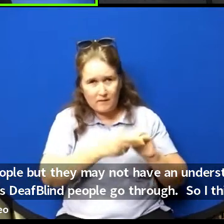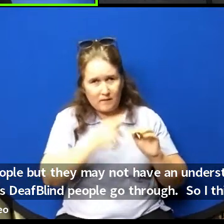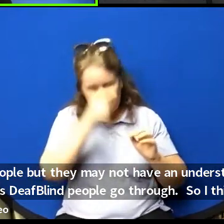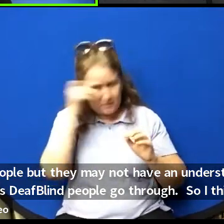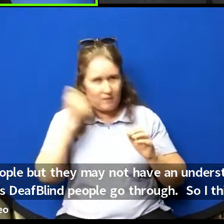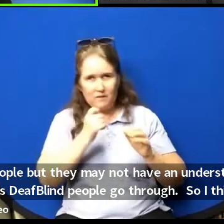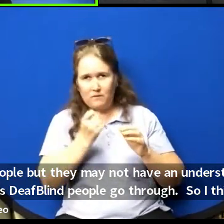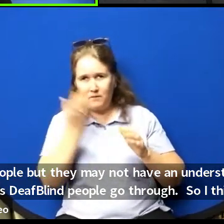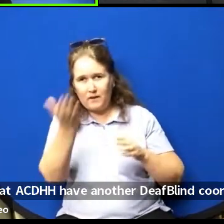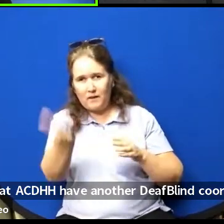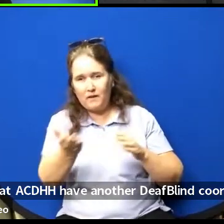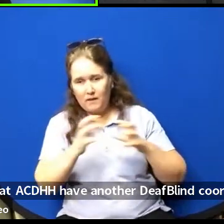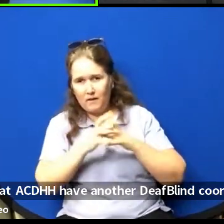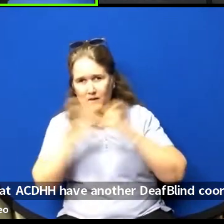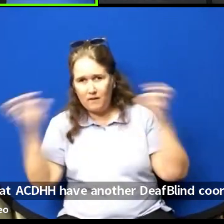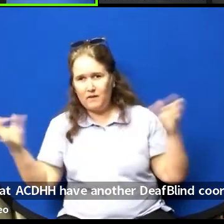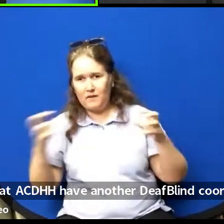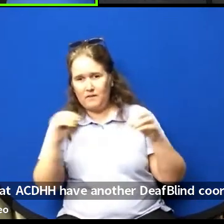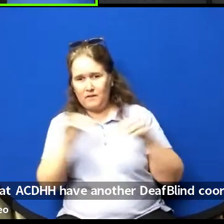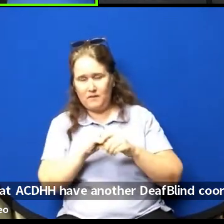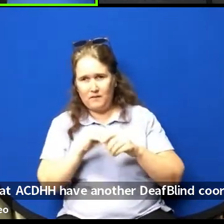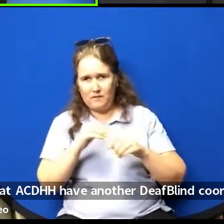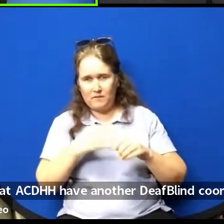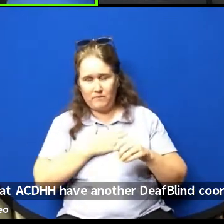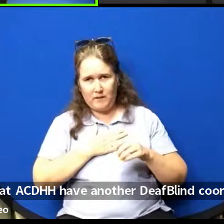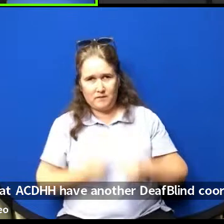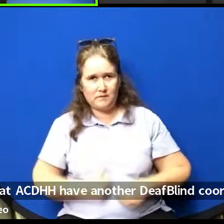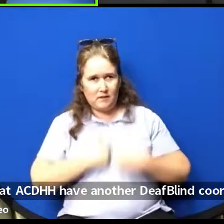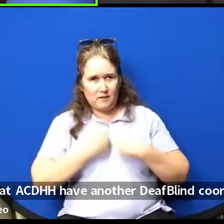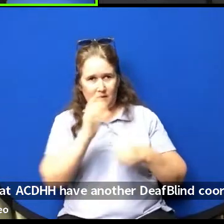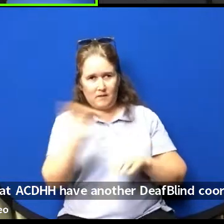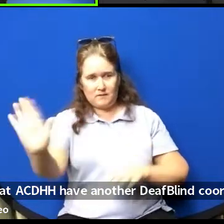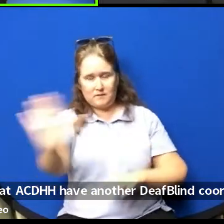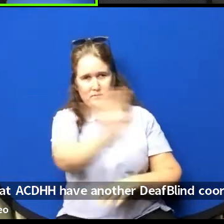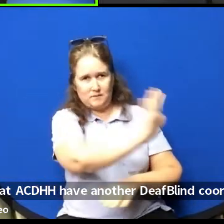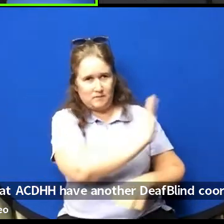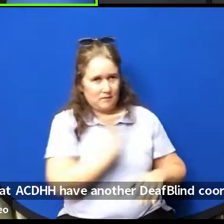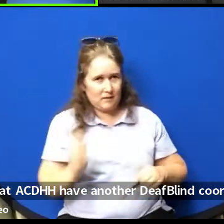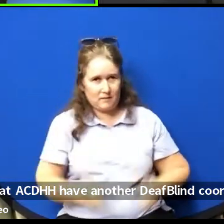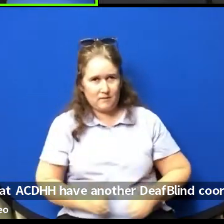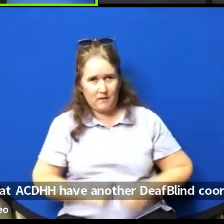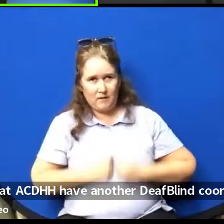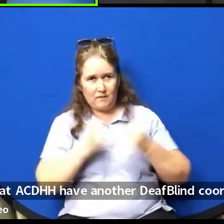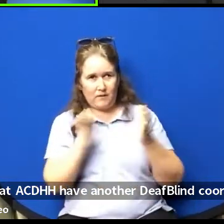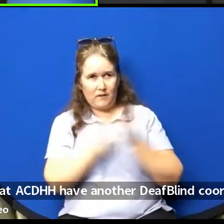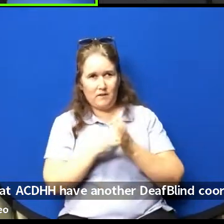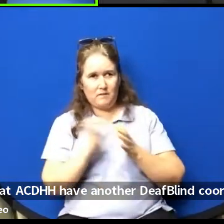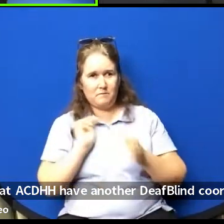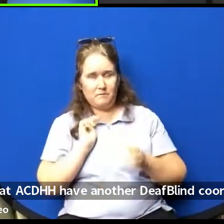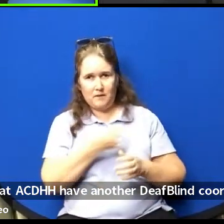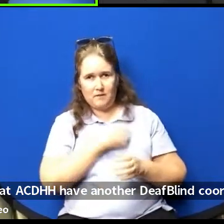I'm worried about the hours being cut because